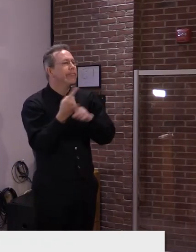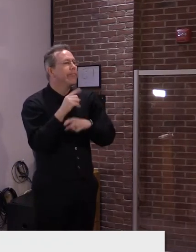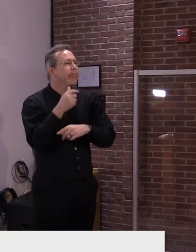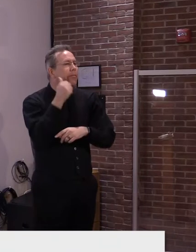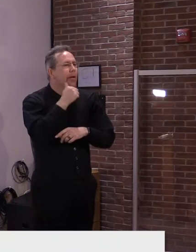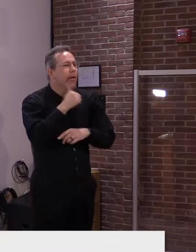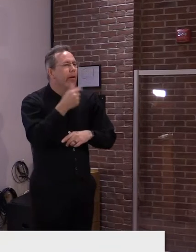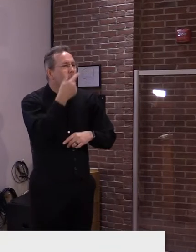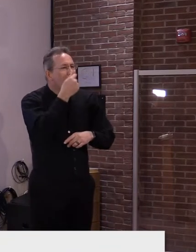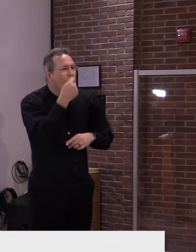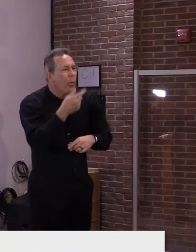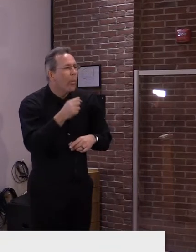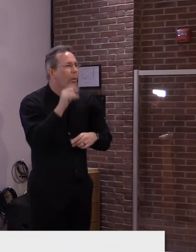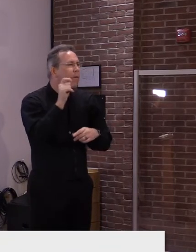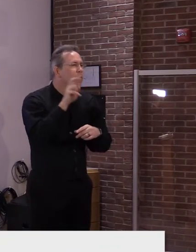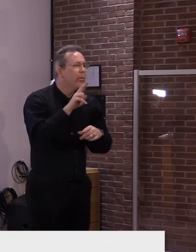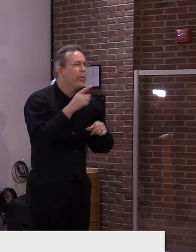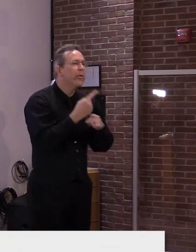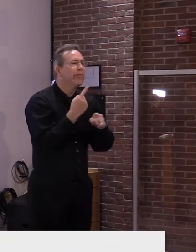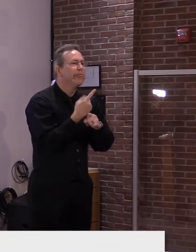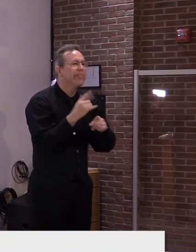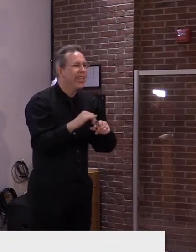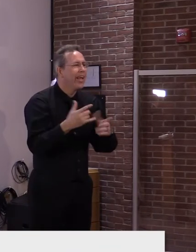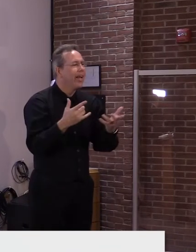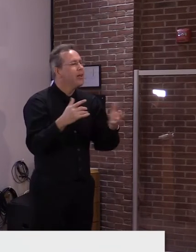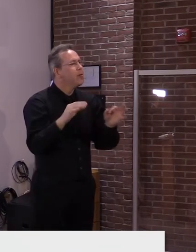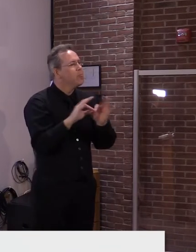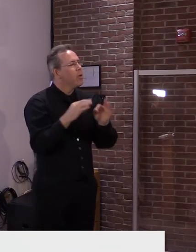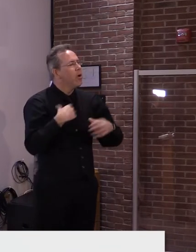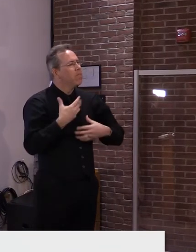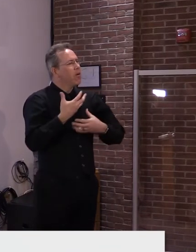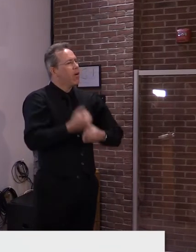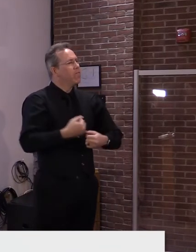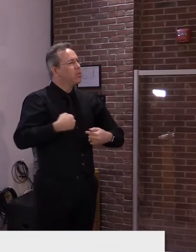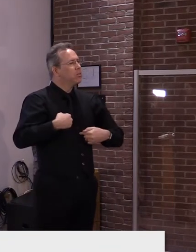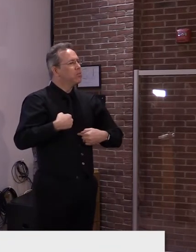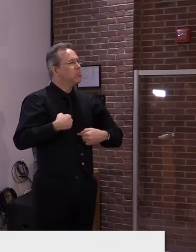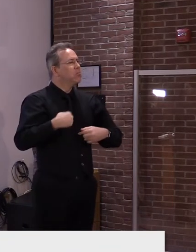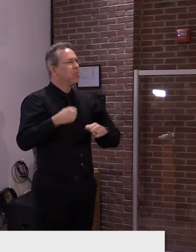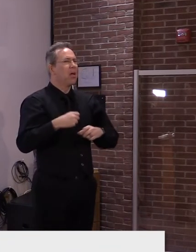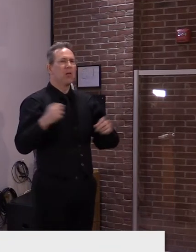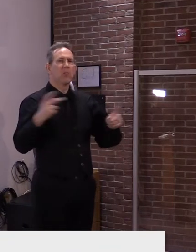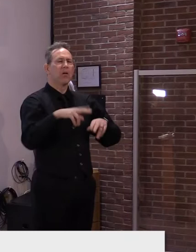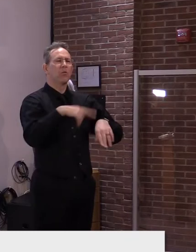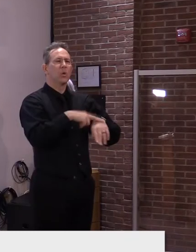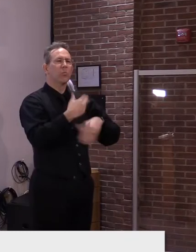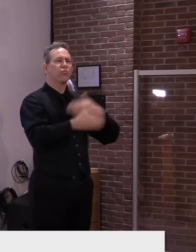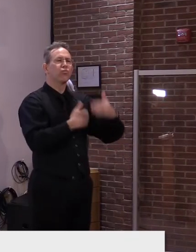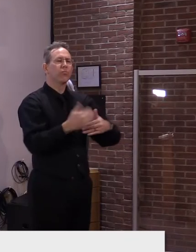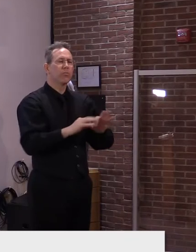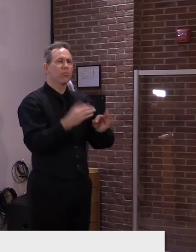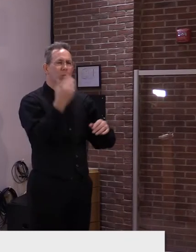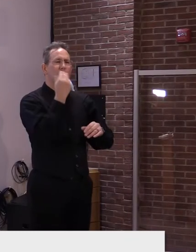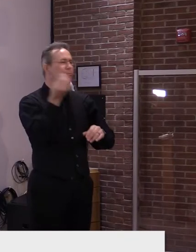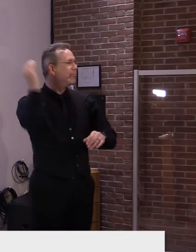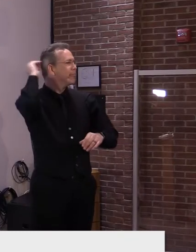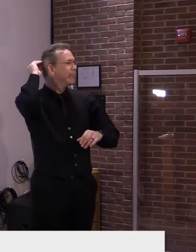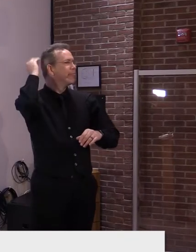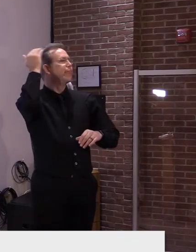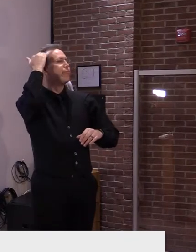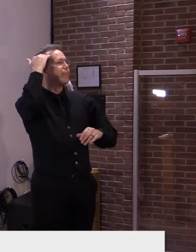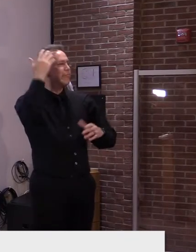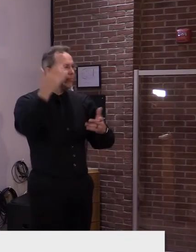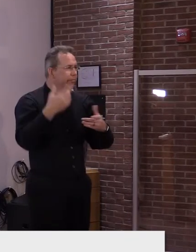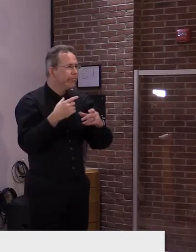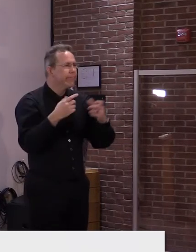I'm confident in that we'll be able to return to normal after the 4th of July. But I don't know how